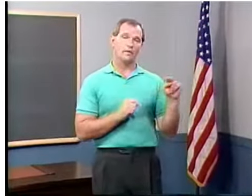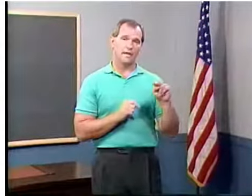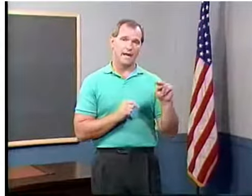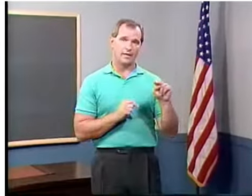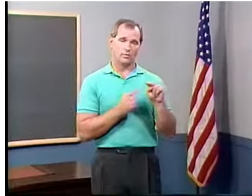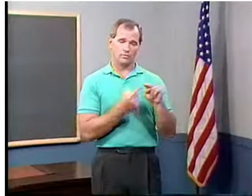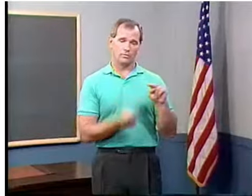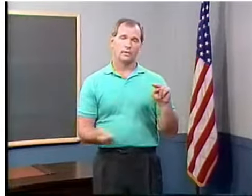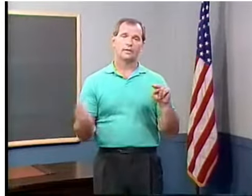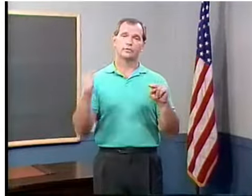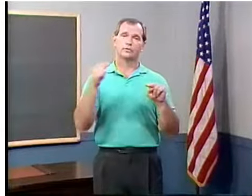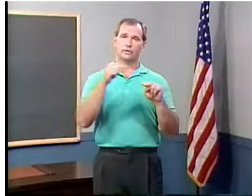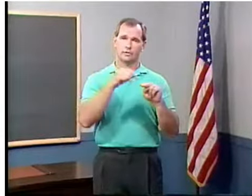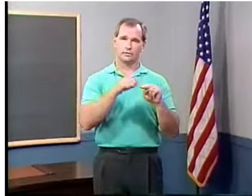Uh,